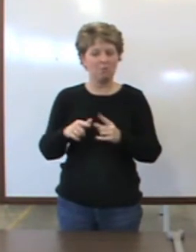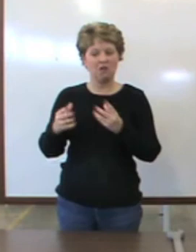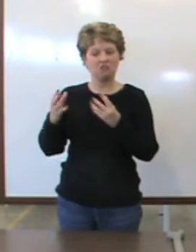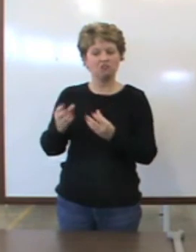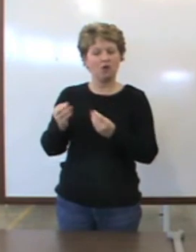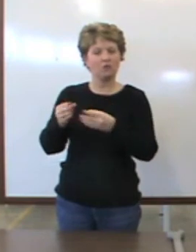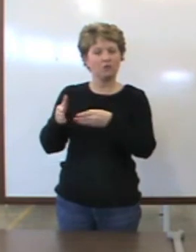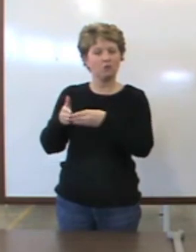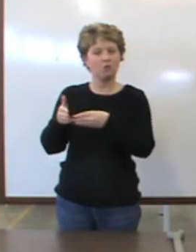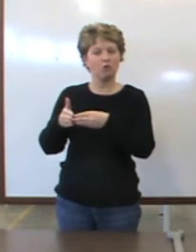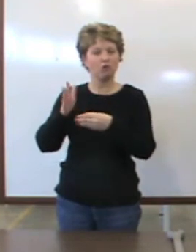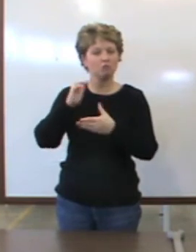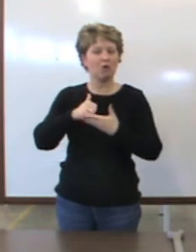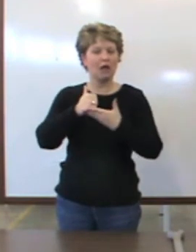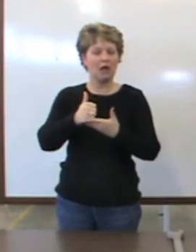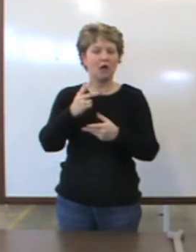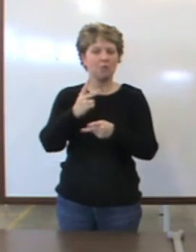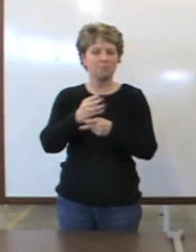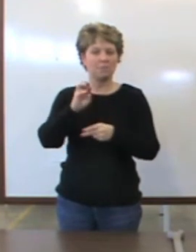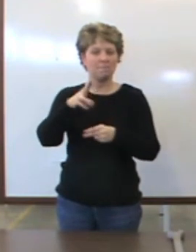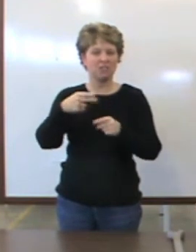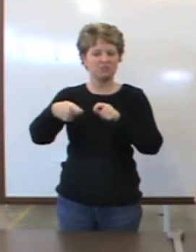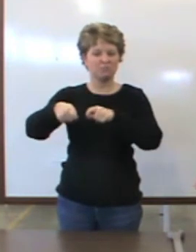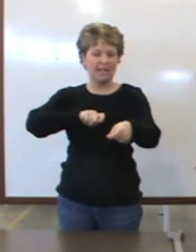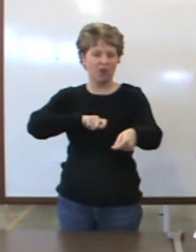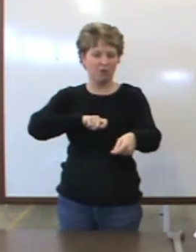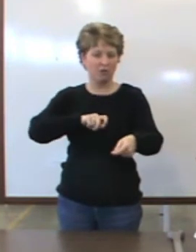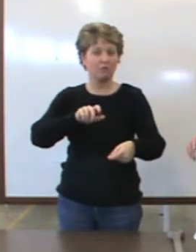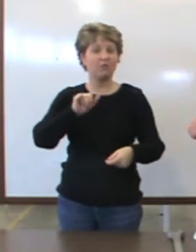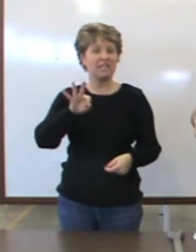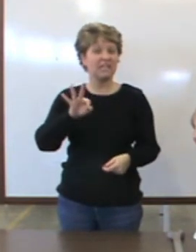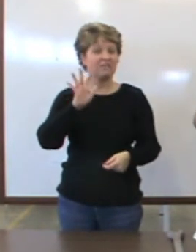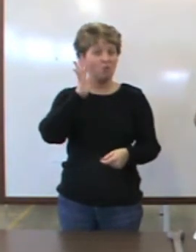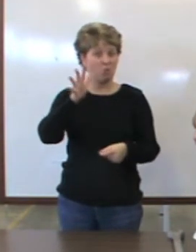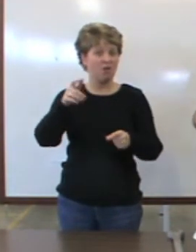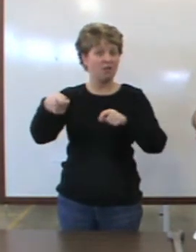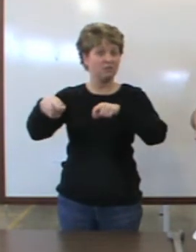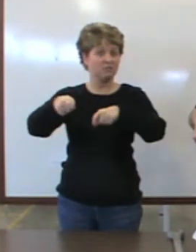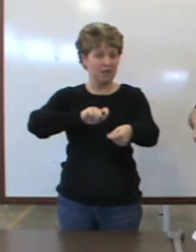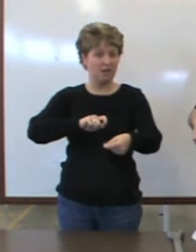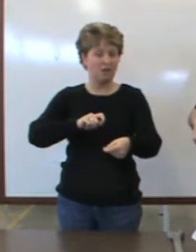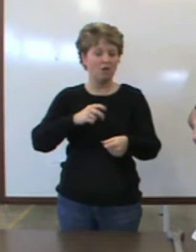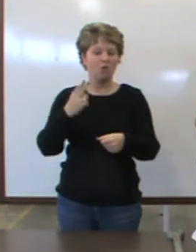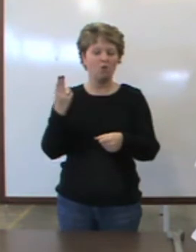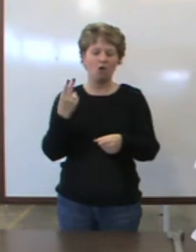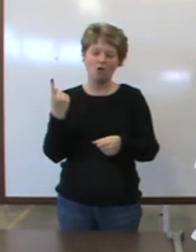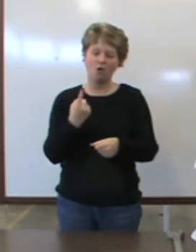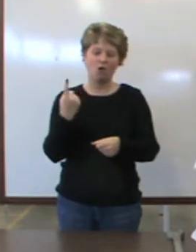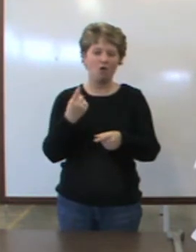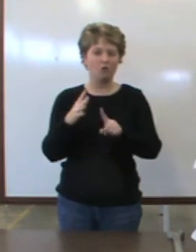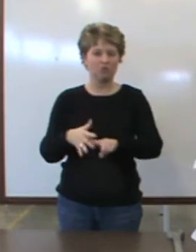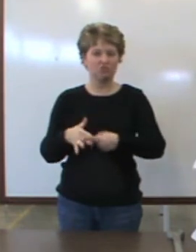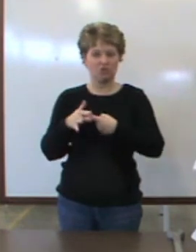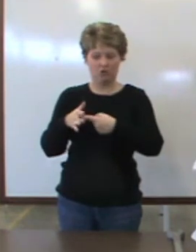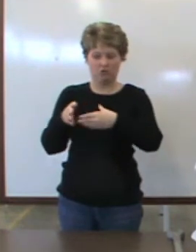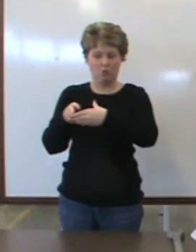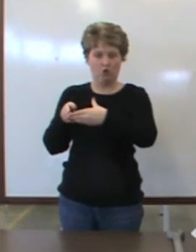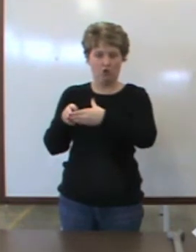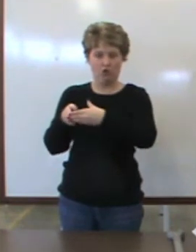the corners will help keep the mesh from tearing. If it's going to tear, it will always start in the